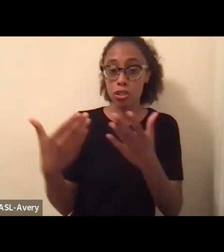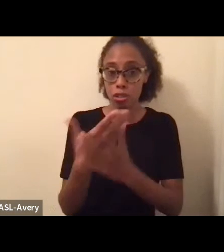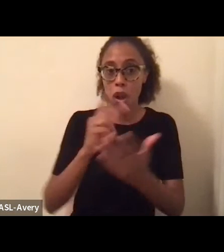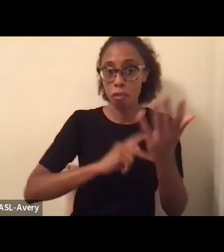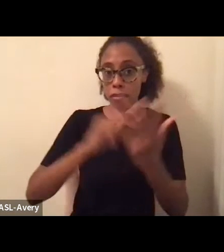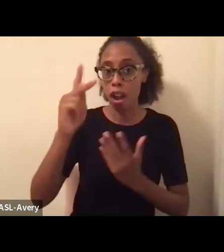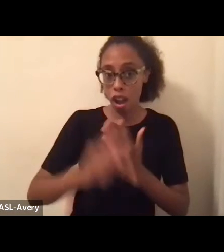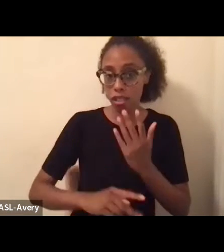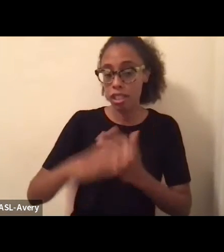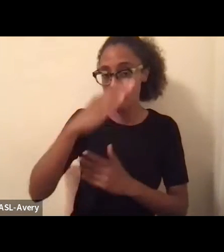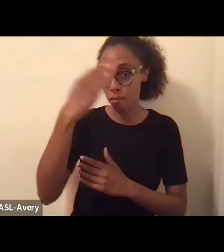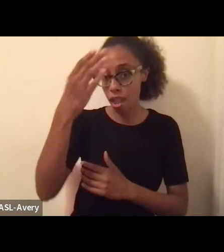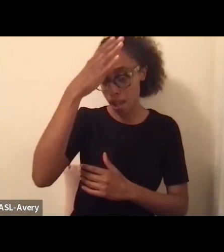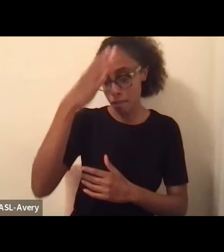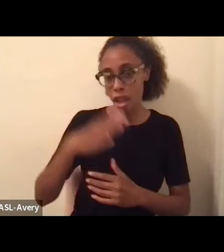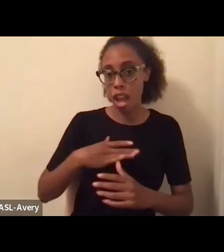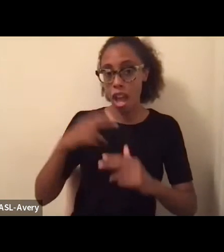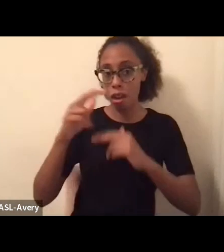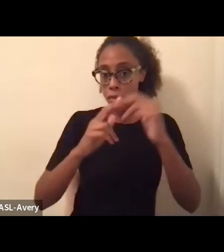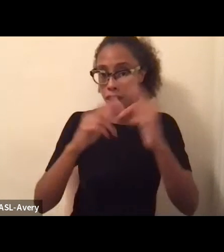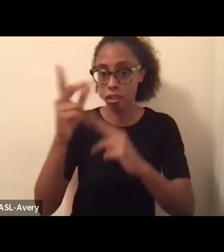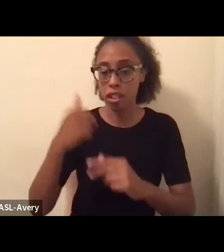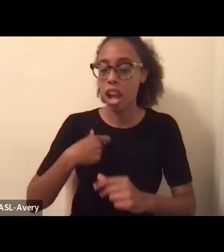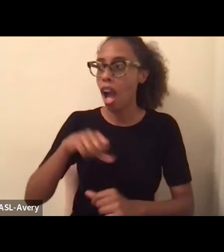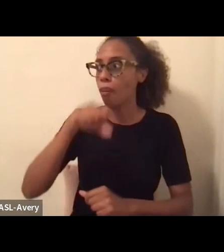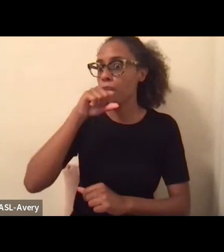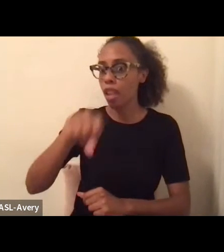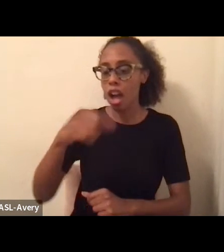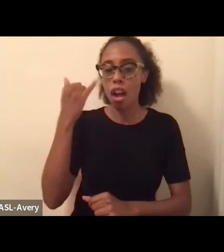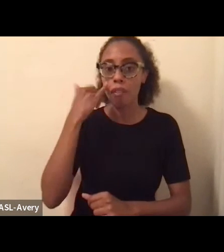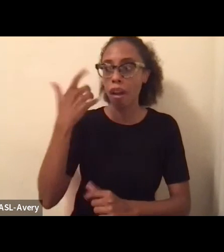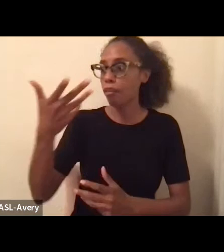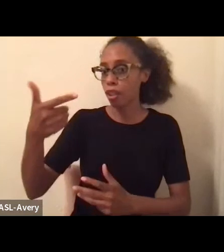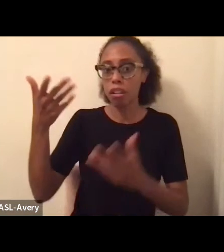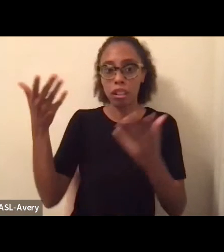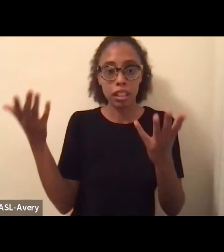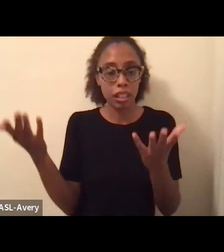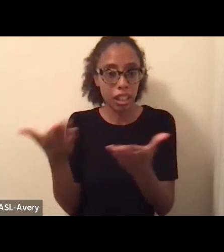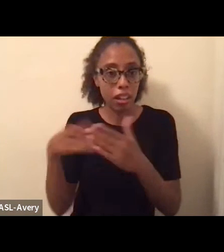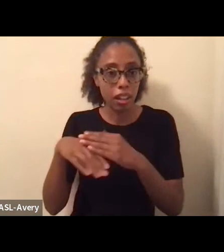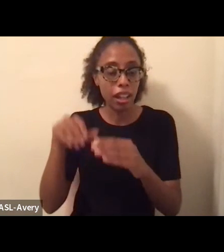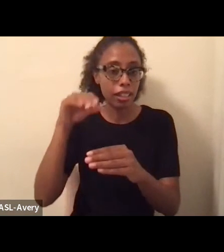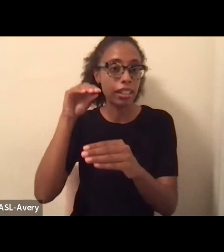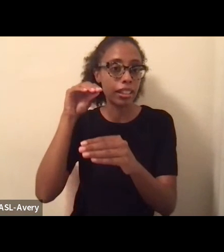around, to get you to plug in to Black Men Build.